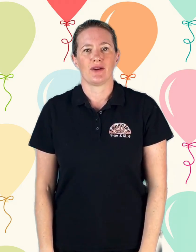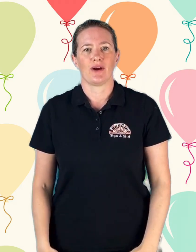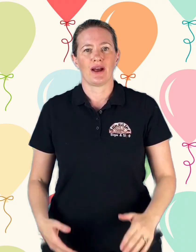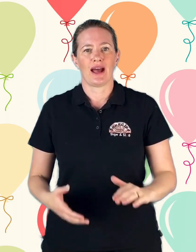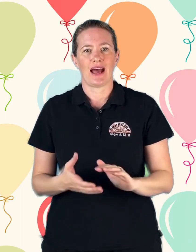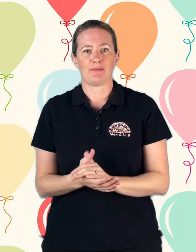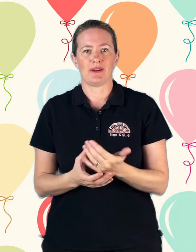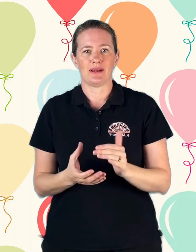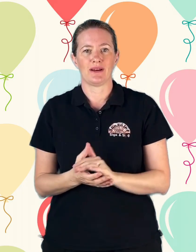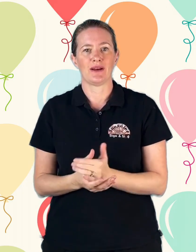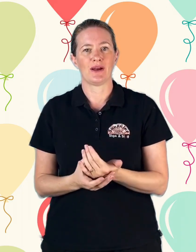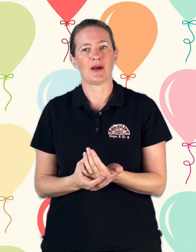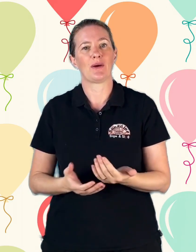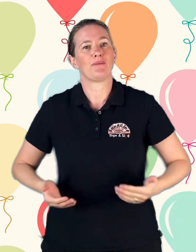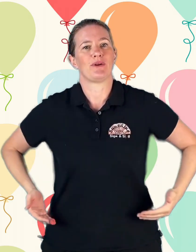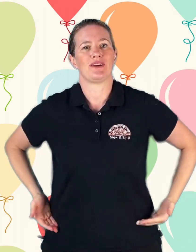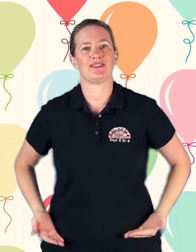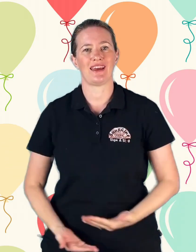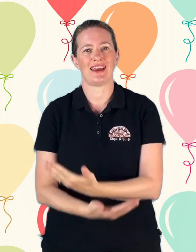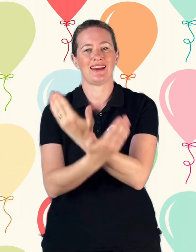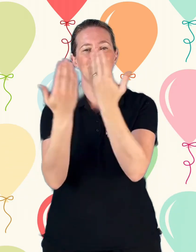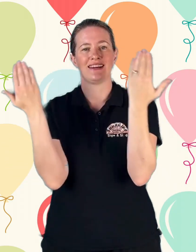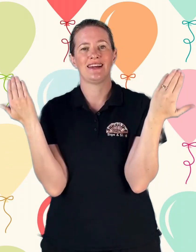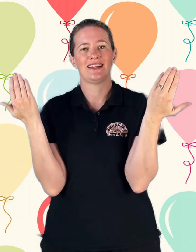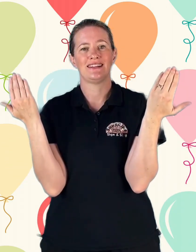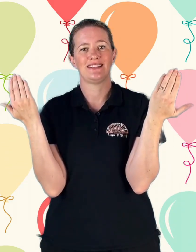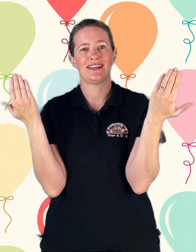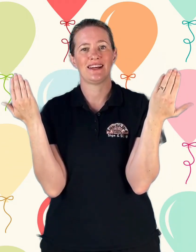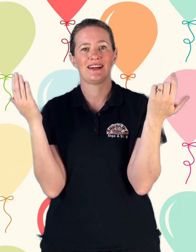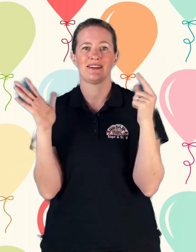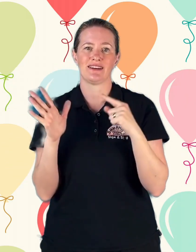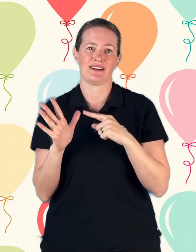happy birthday, dear A,